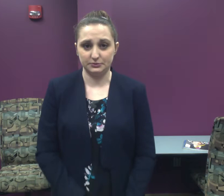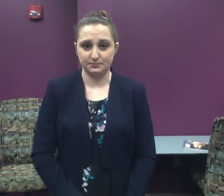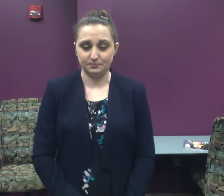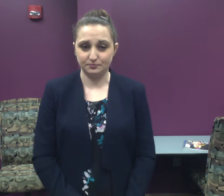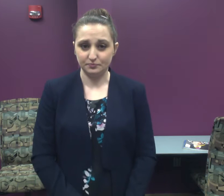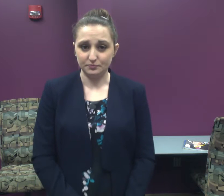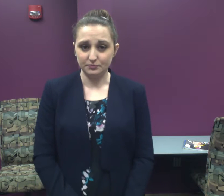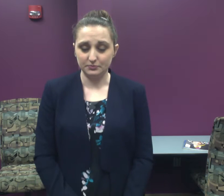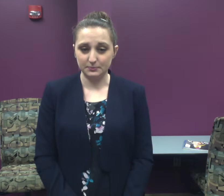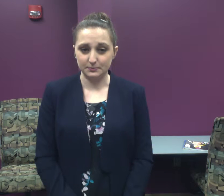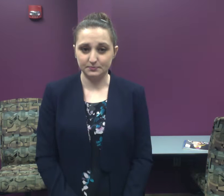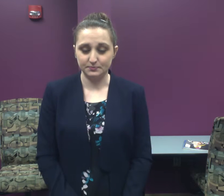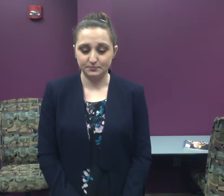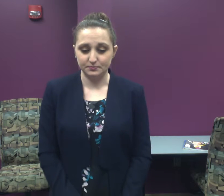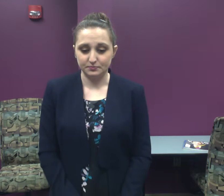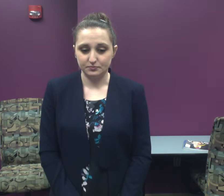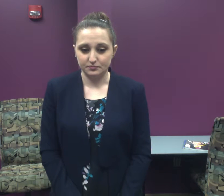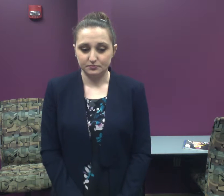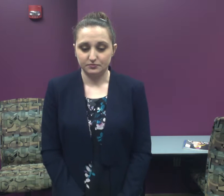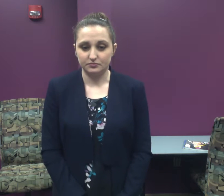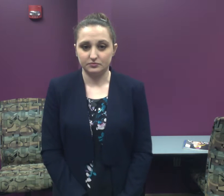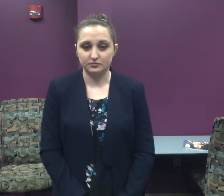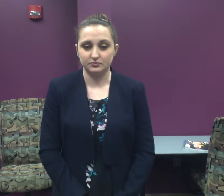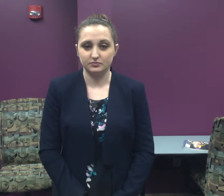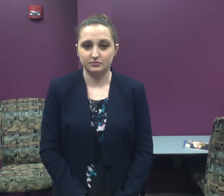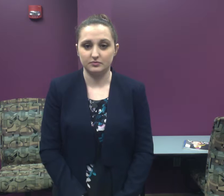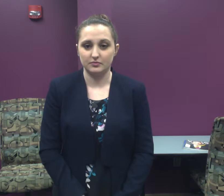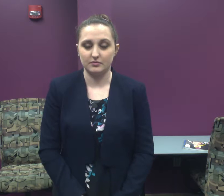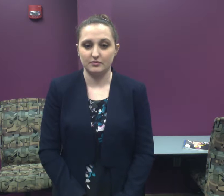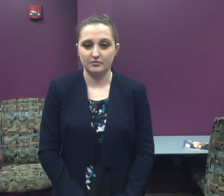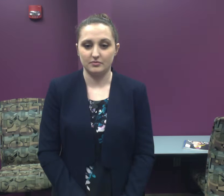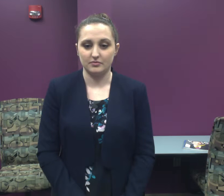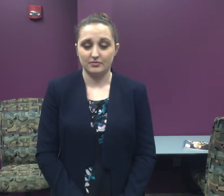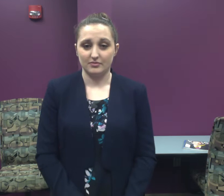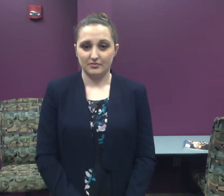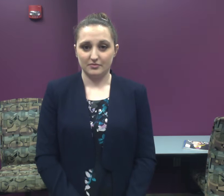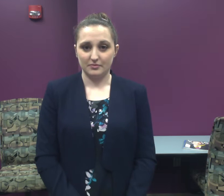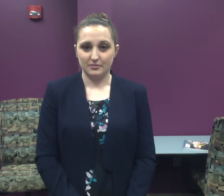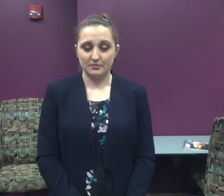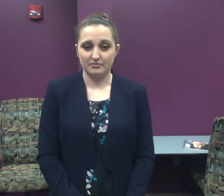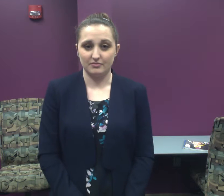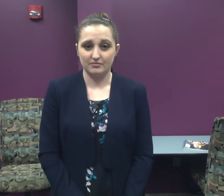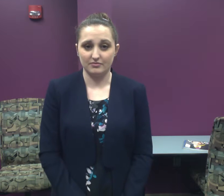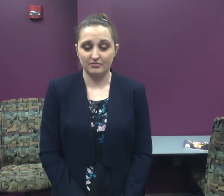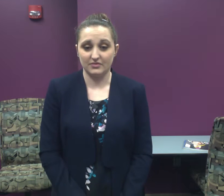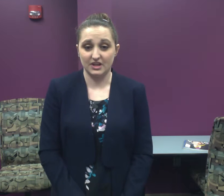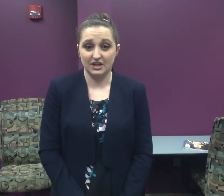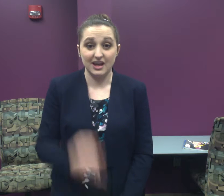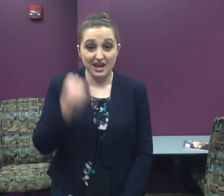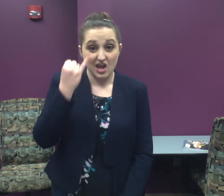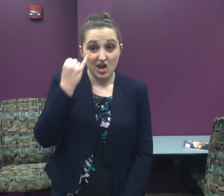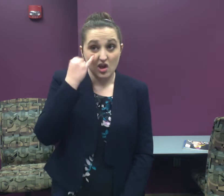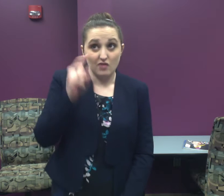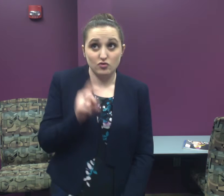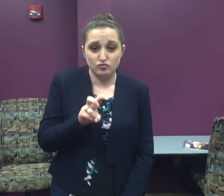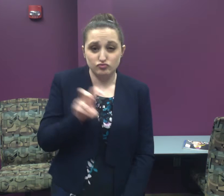It's still there today. If you want to see the effects of World War II on the Soviet Union, go to Russia today. Boris Yeltsin will still tell you a lot of